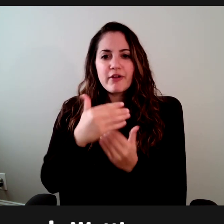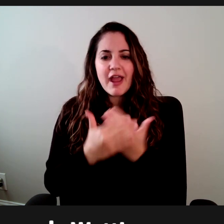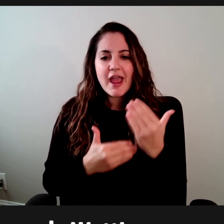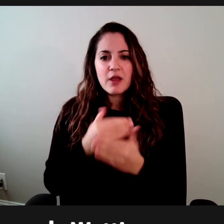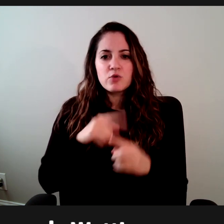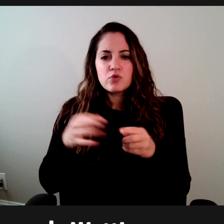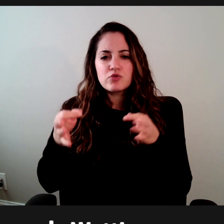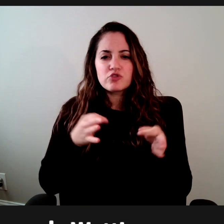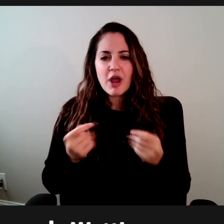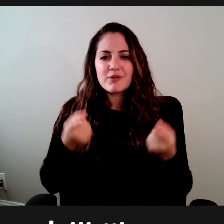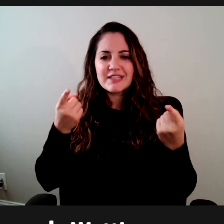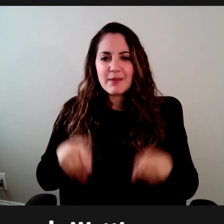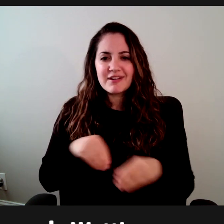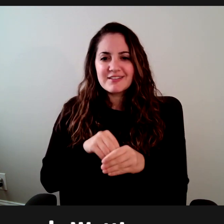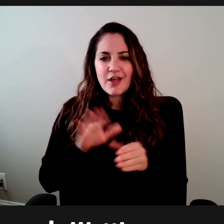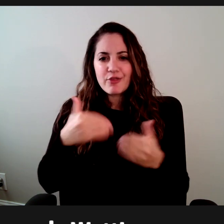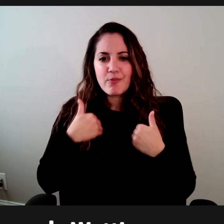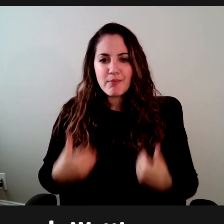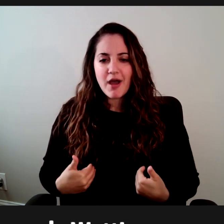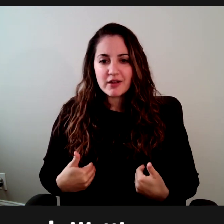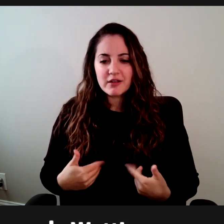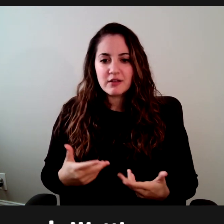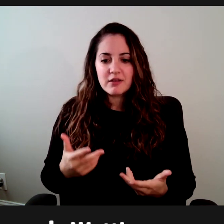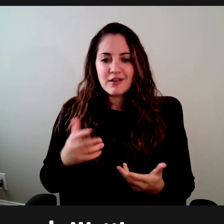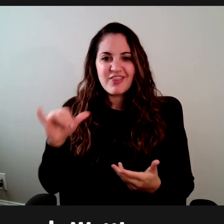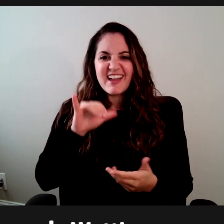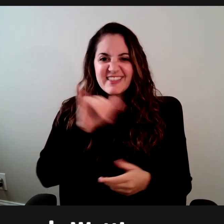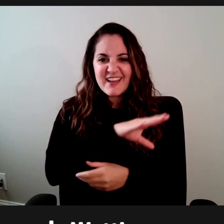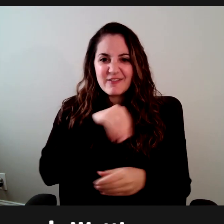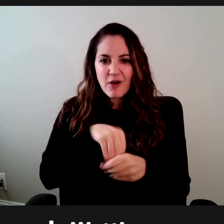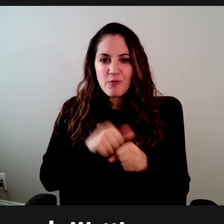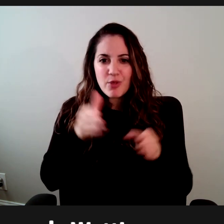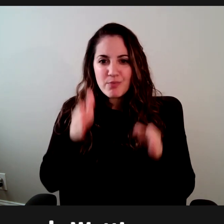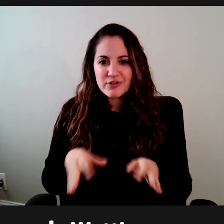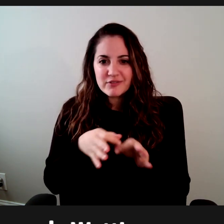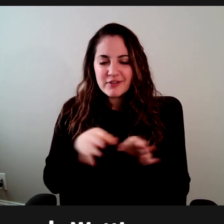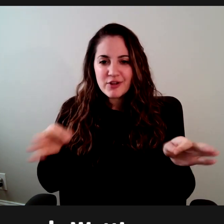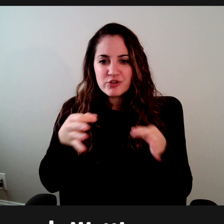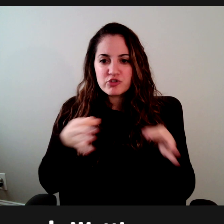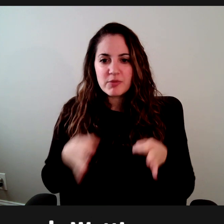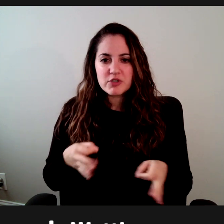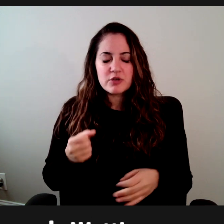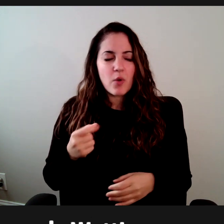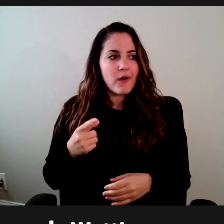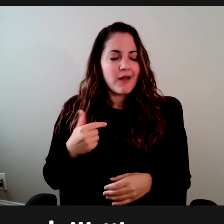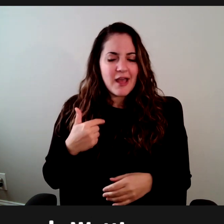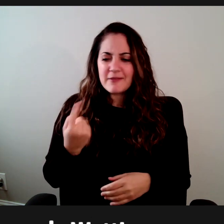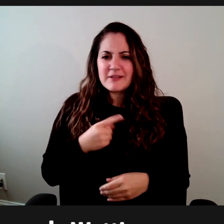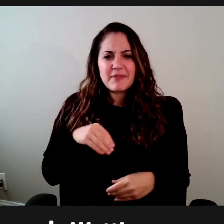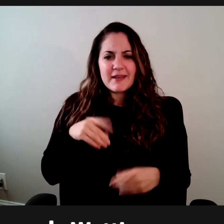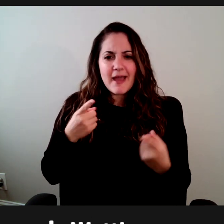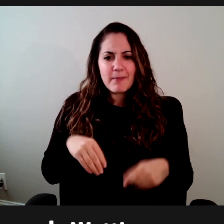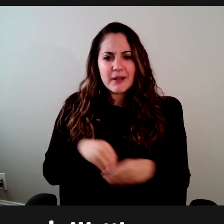use their hands to describe what's happening in their body, like that's part of the description. Or there's something in my stomach